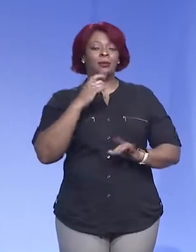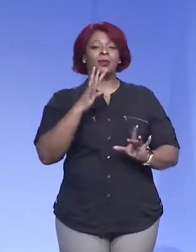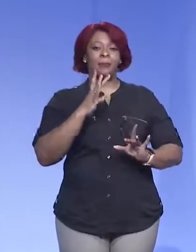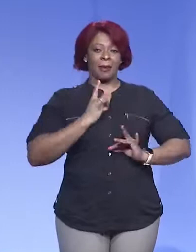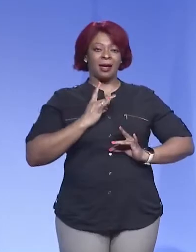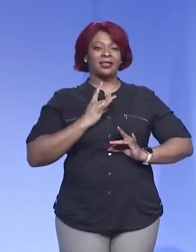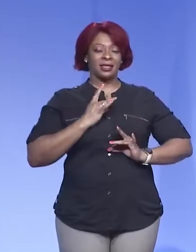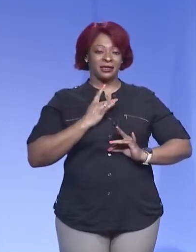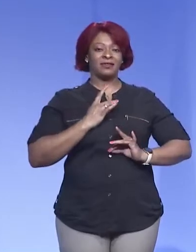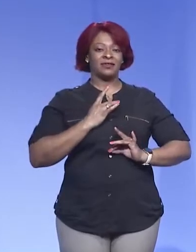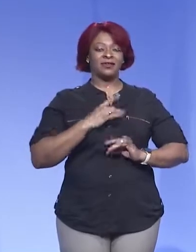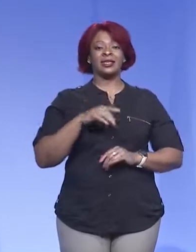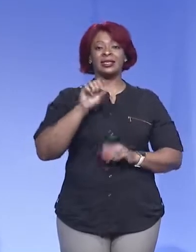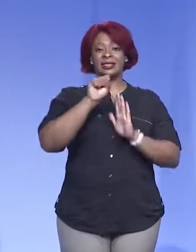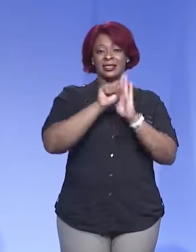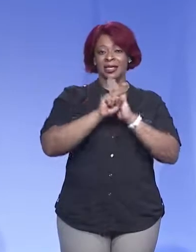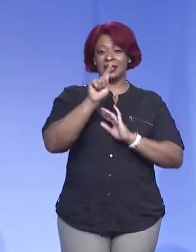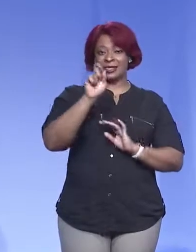state of Tennessee, we're at